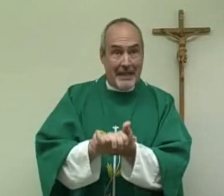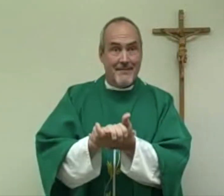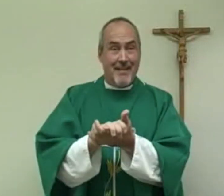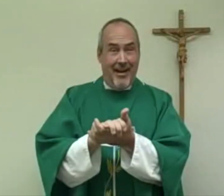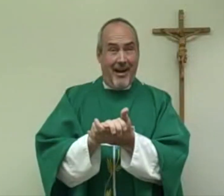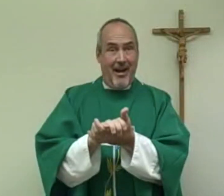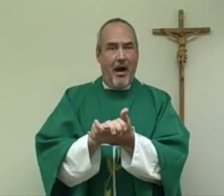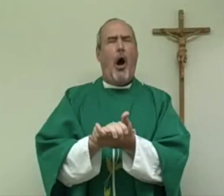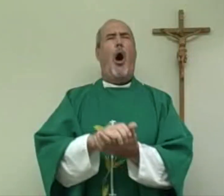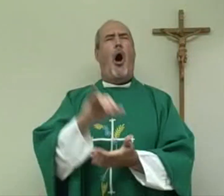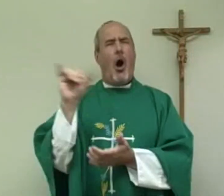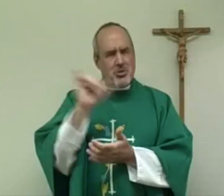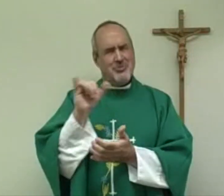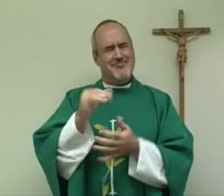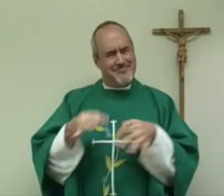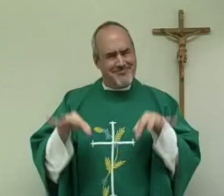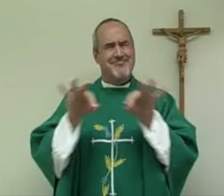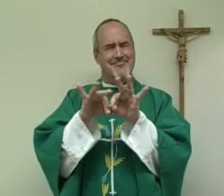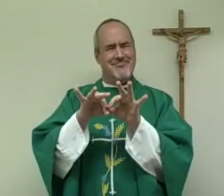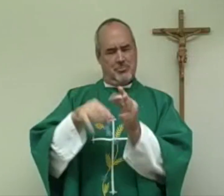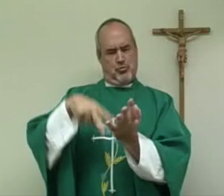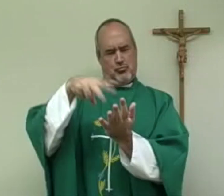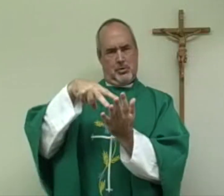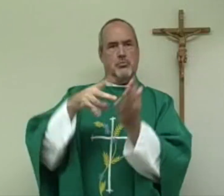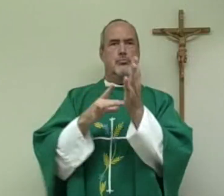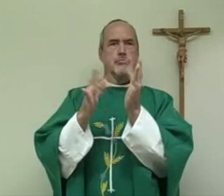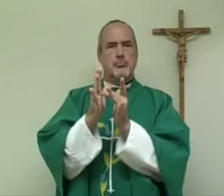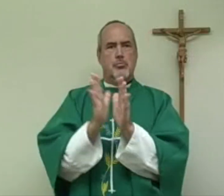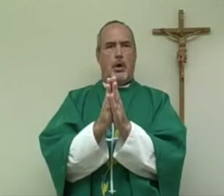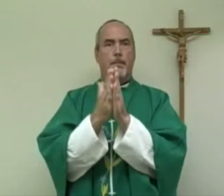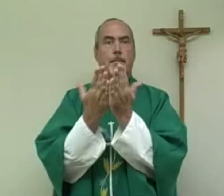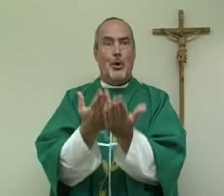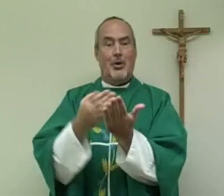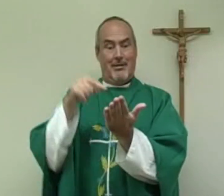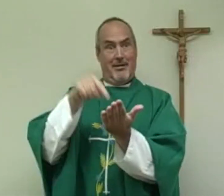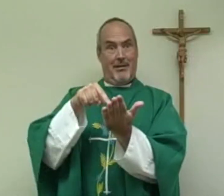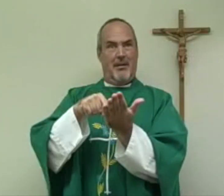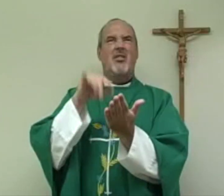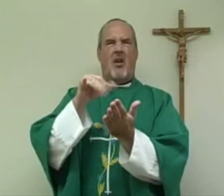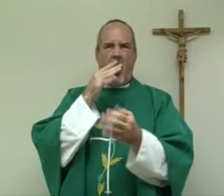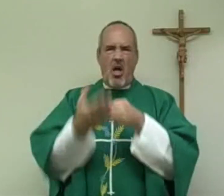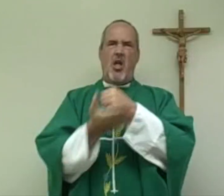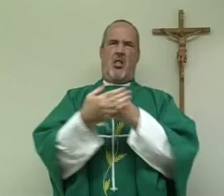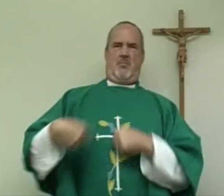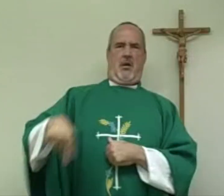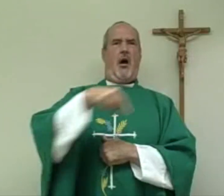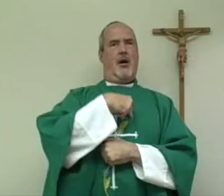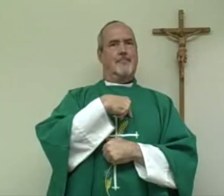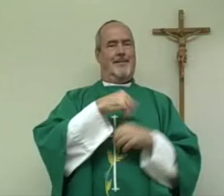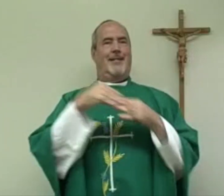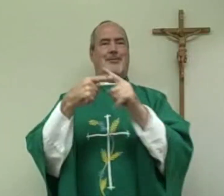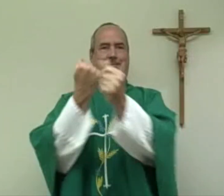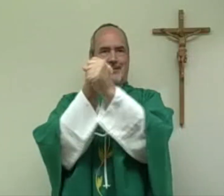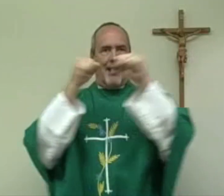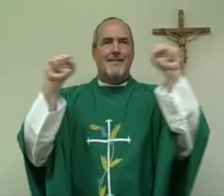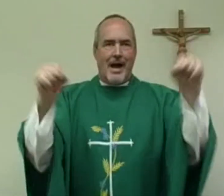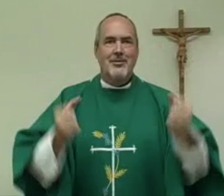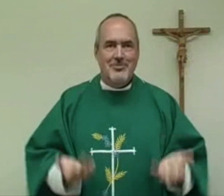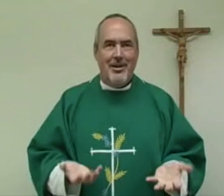faith, we learn and we believe, and that's important, and that in the Bible, those readings